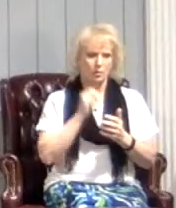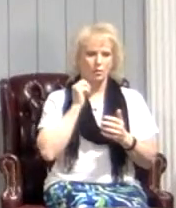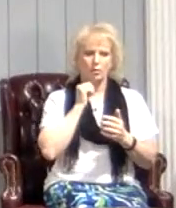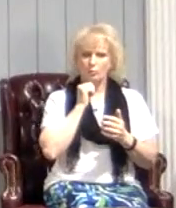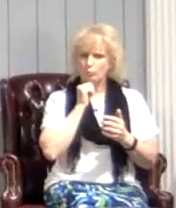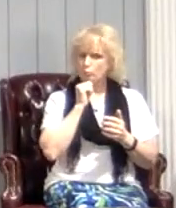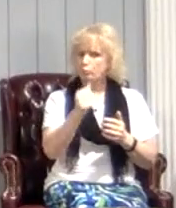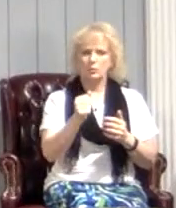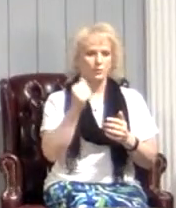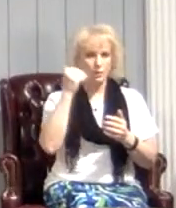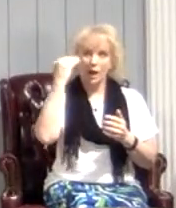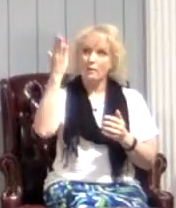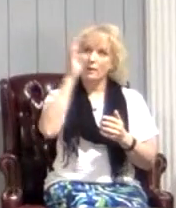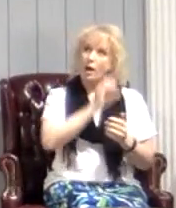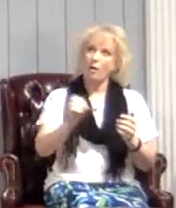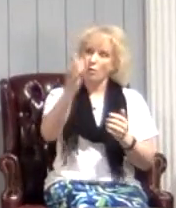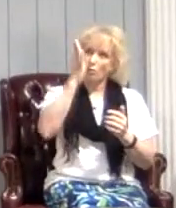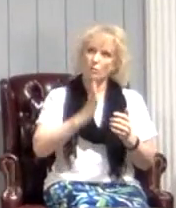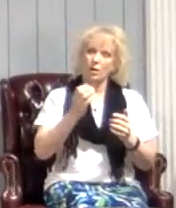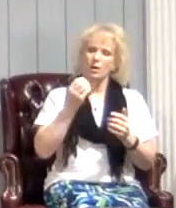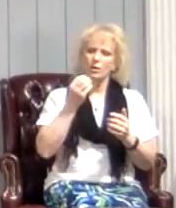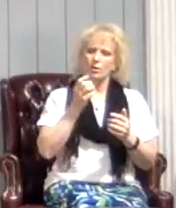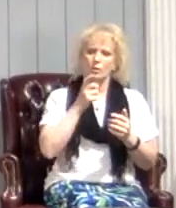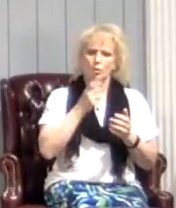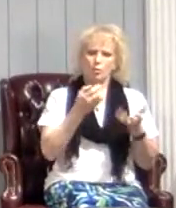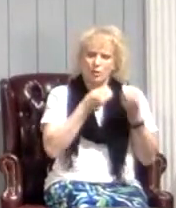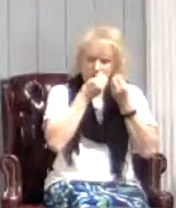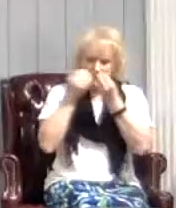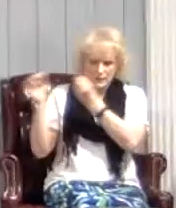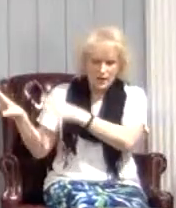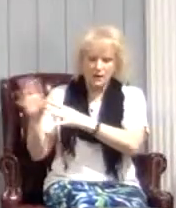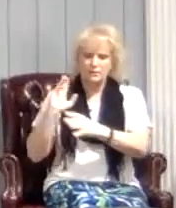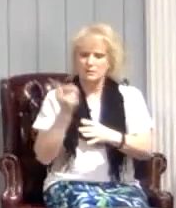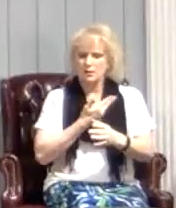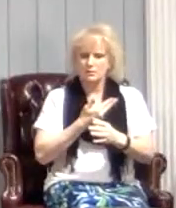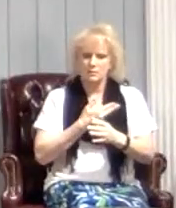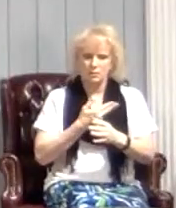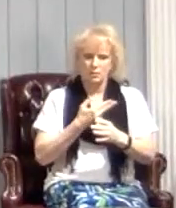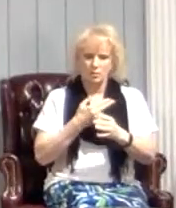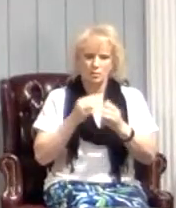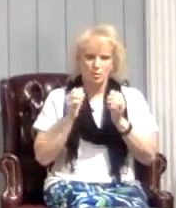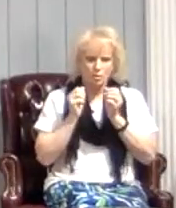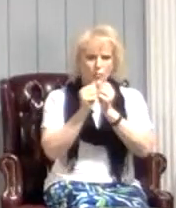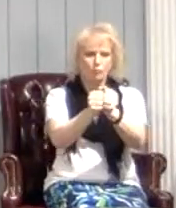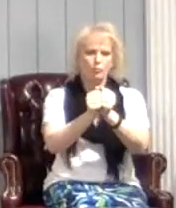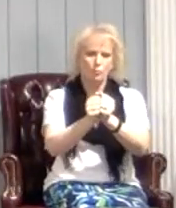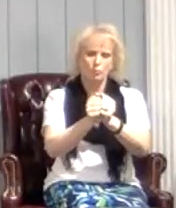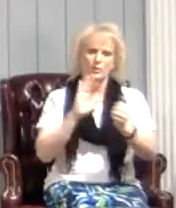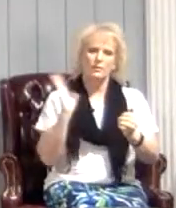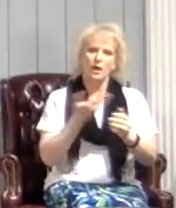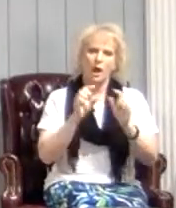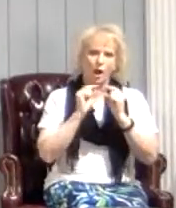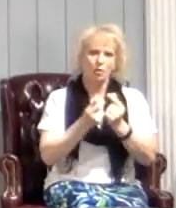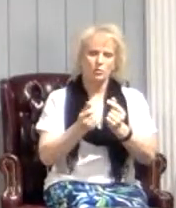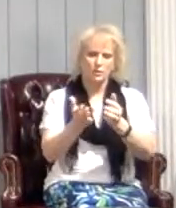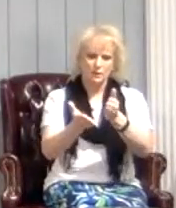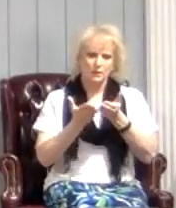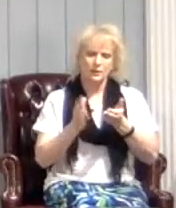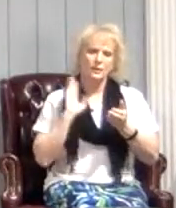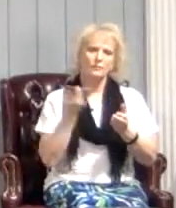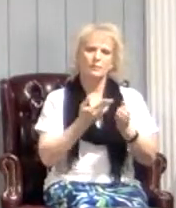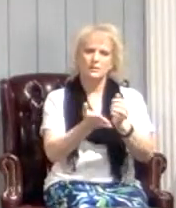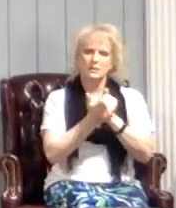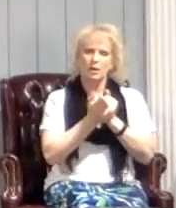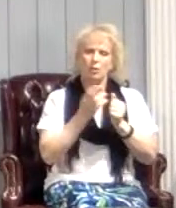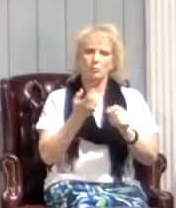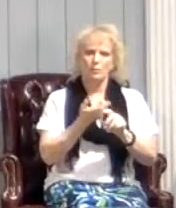thou, O God, who hast cast us off, wilt not thou, O God, go forth with our hosts? Give us help from trouble, for vain